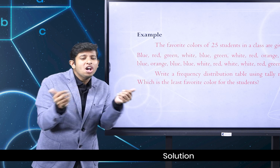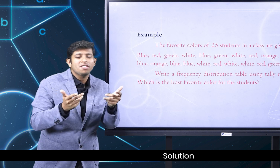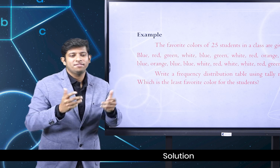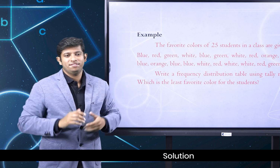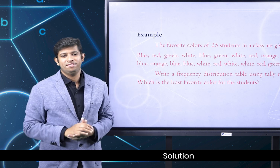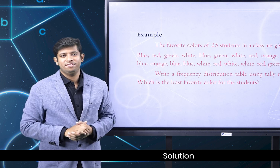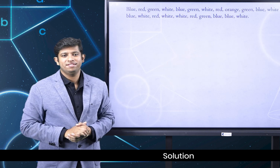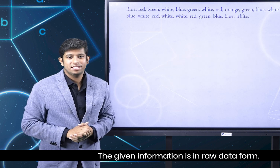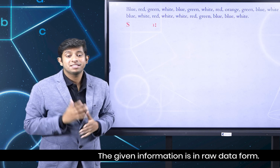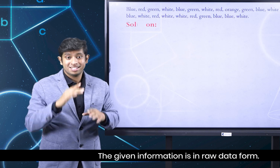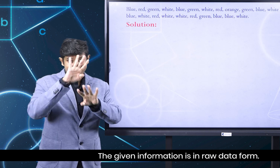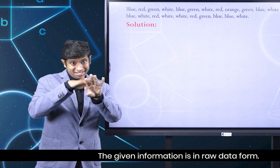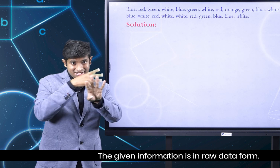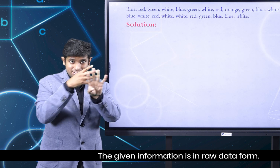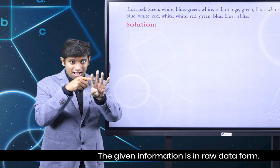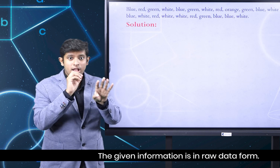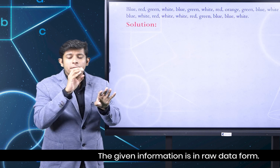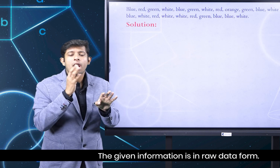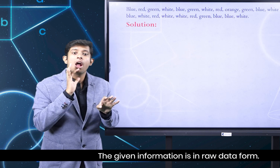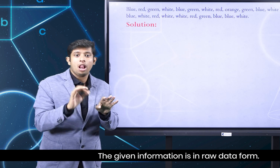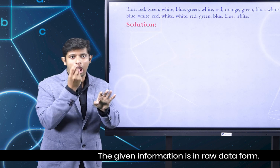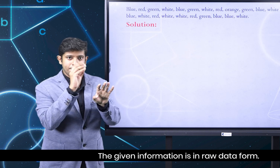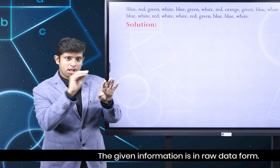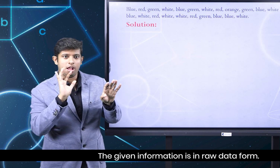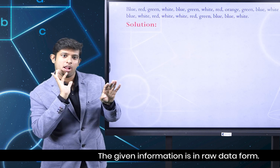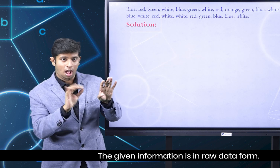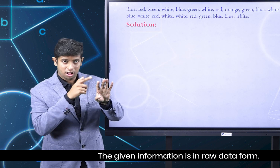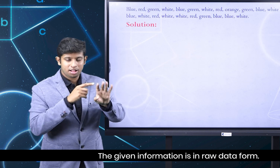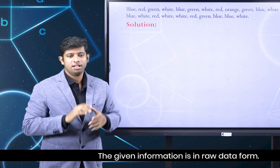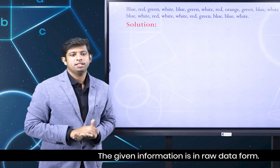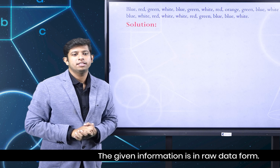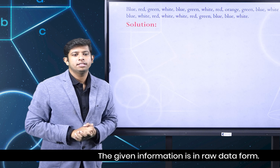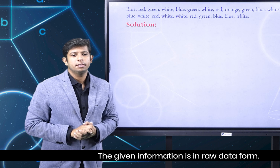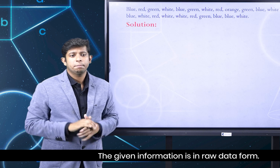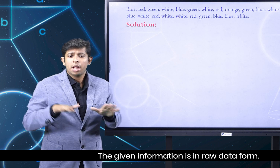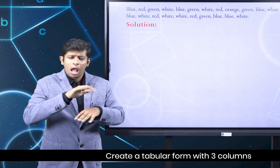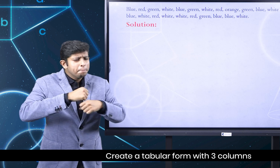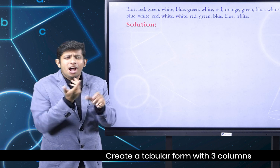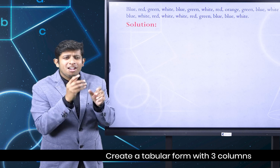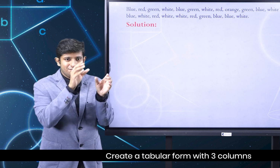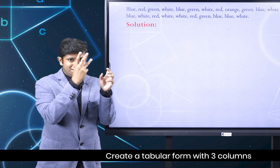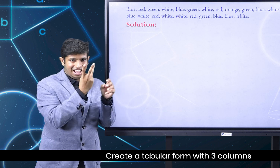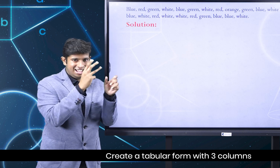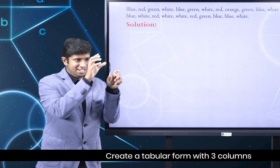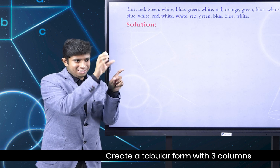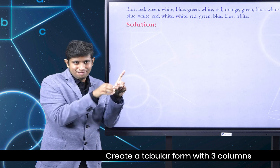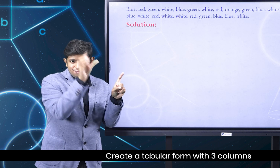Solution. The given information is in raw data form. Create a tabular form with